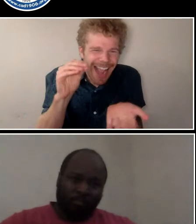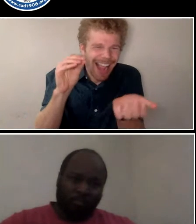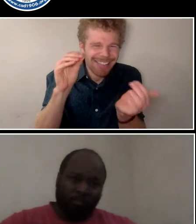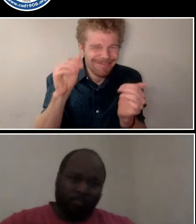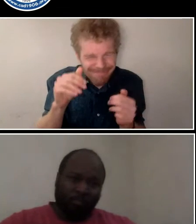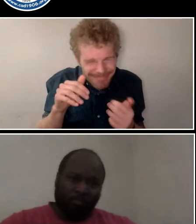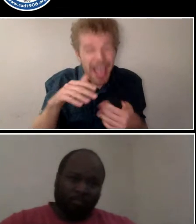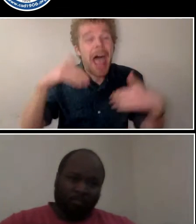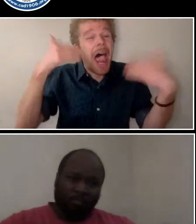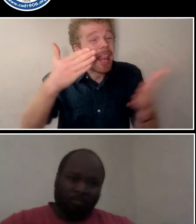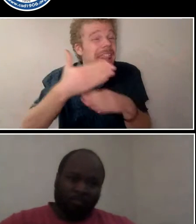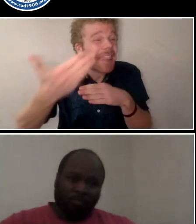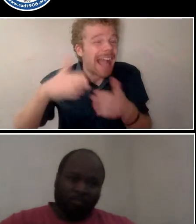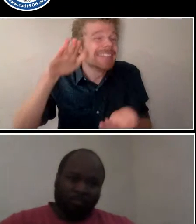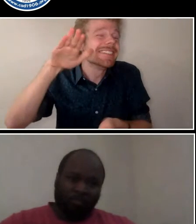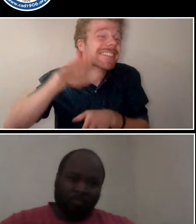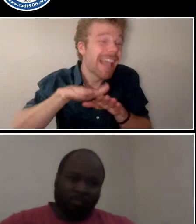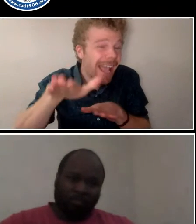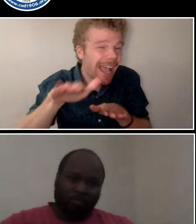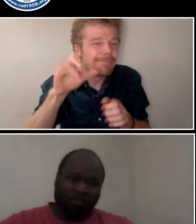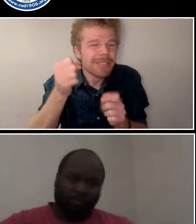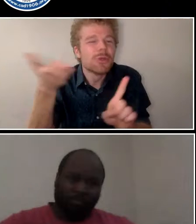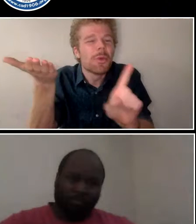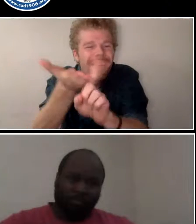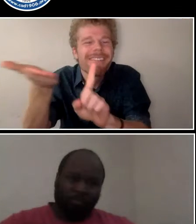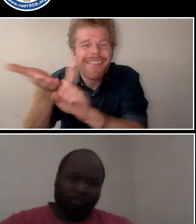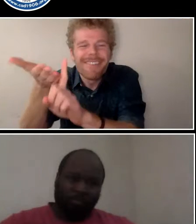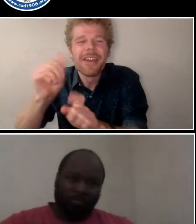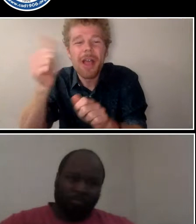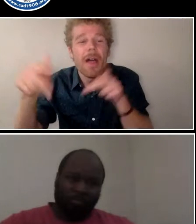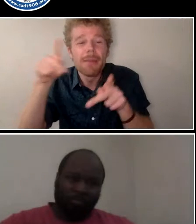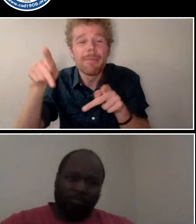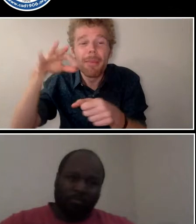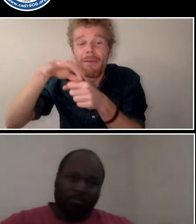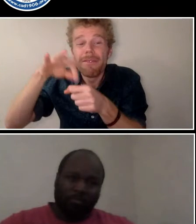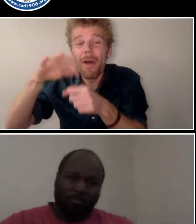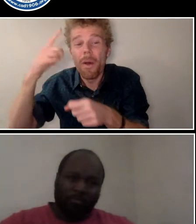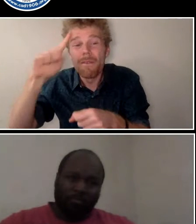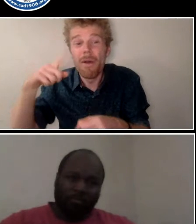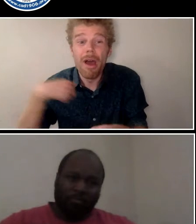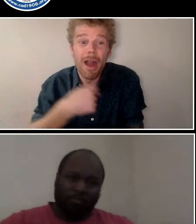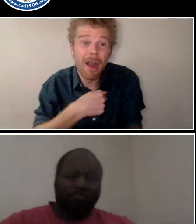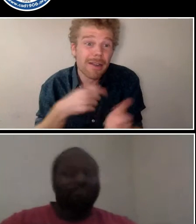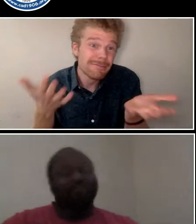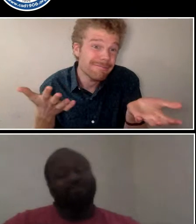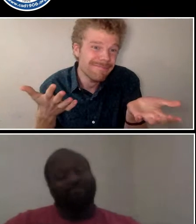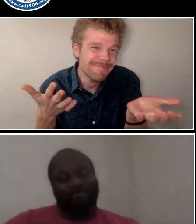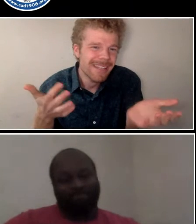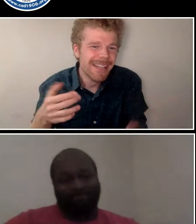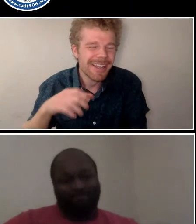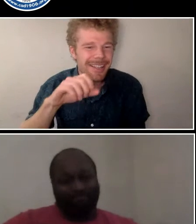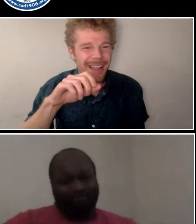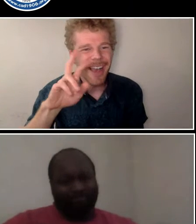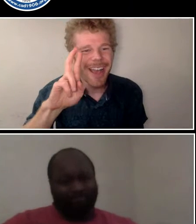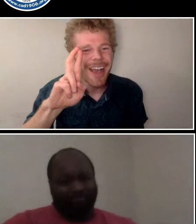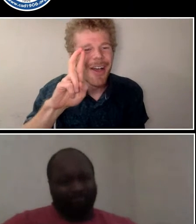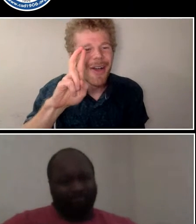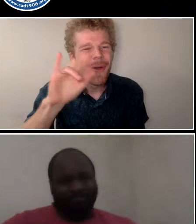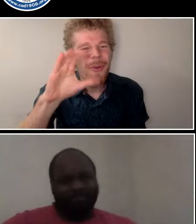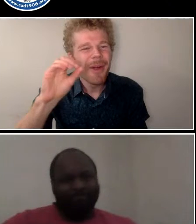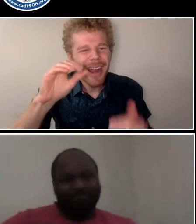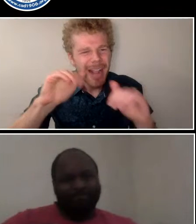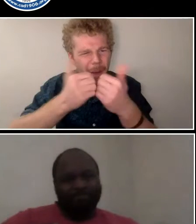back in. So I knew I had at least one vote for myself, if nothing else. the next step, of course, is to convince